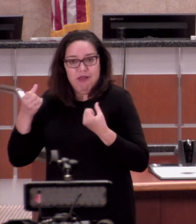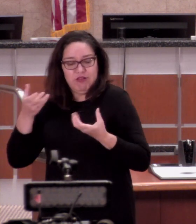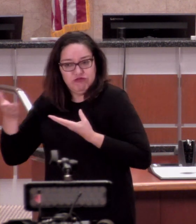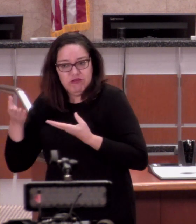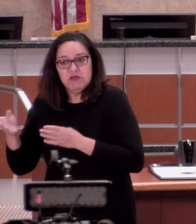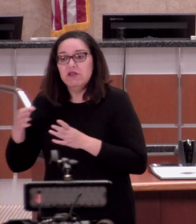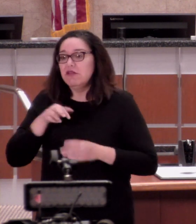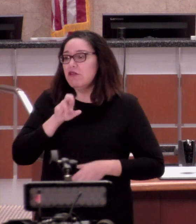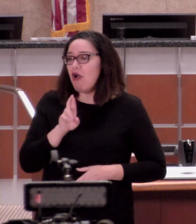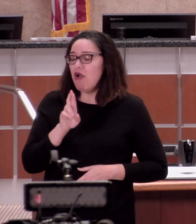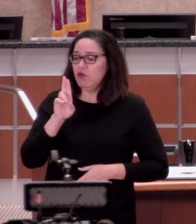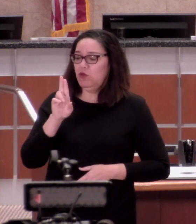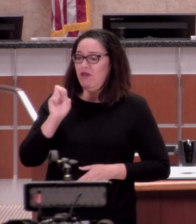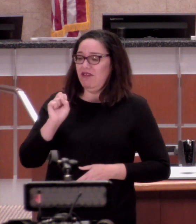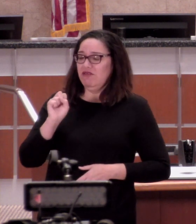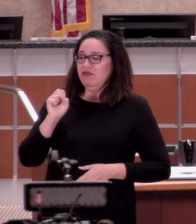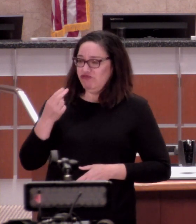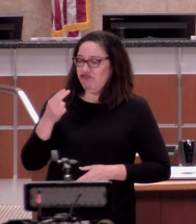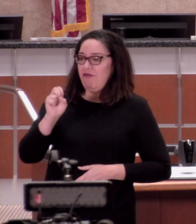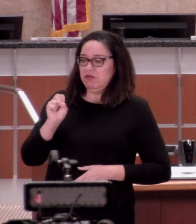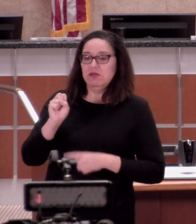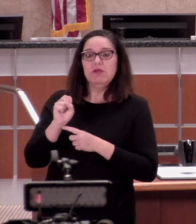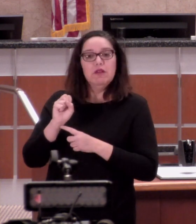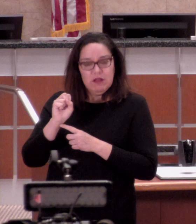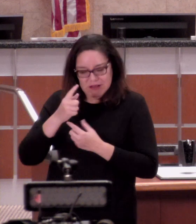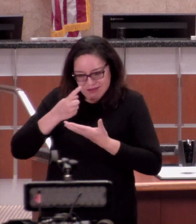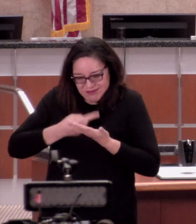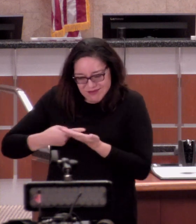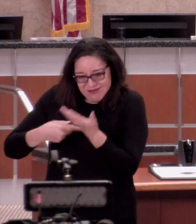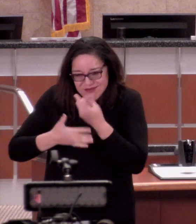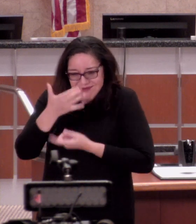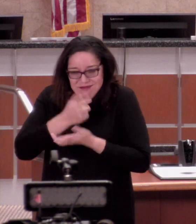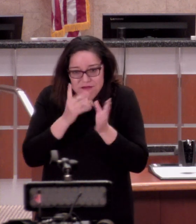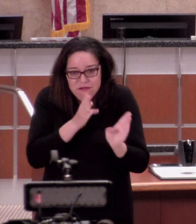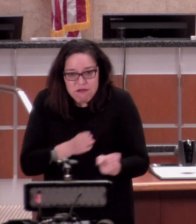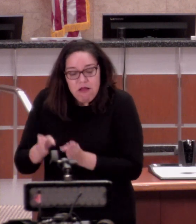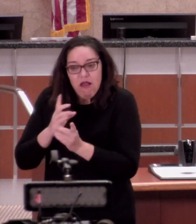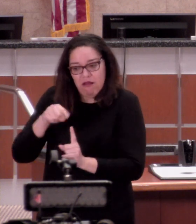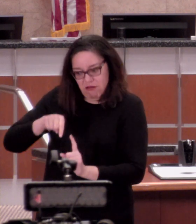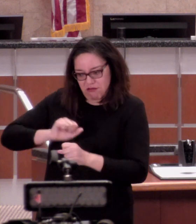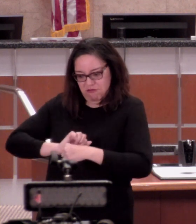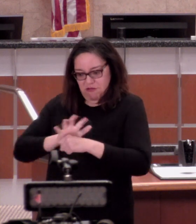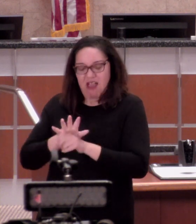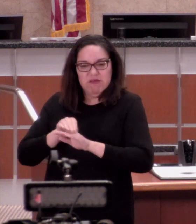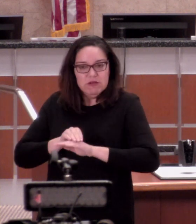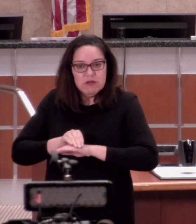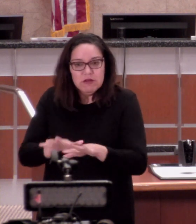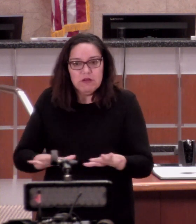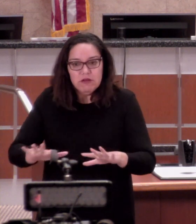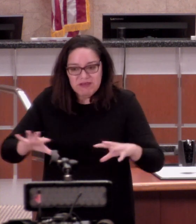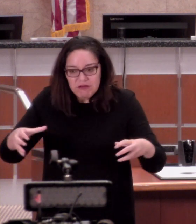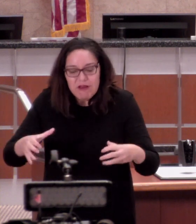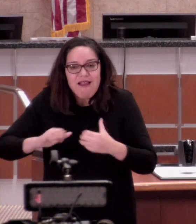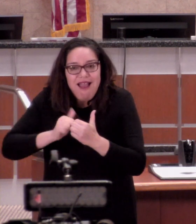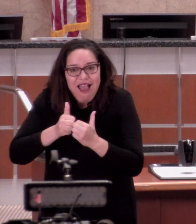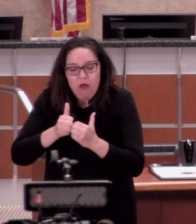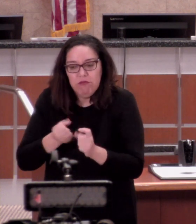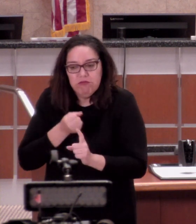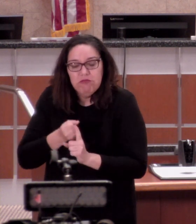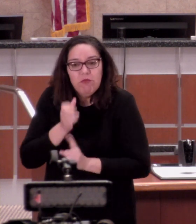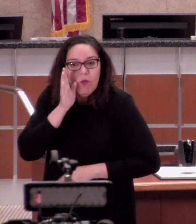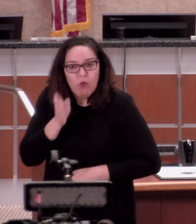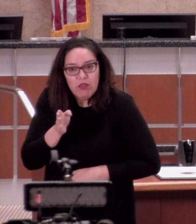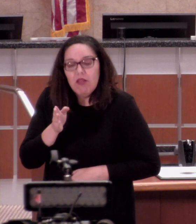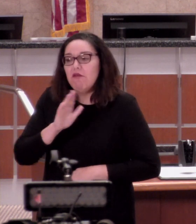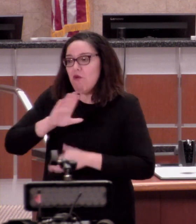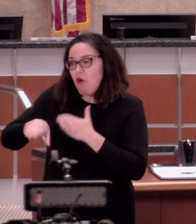RUHS, preparing for this virus to impact our jail system. All inmates have been screened by nursing staff prior to entry, and